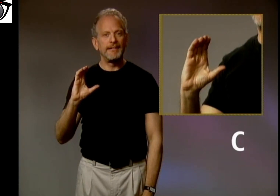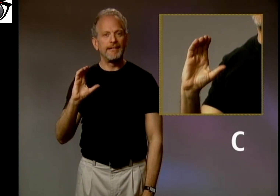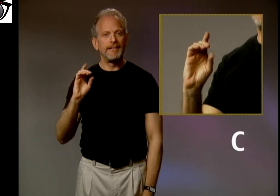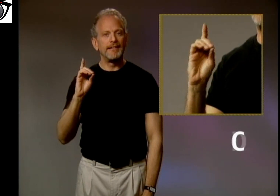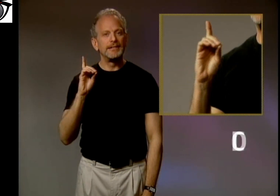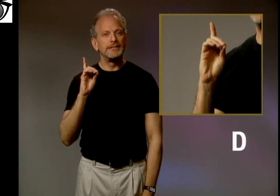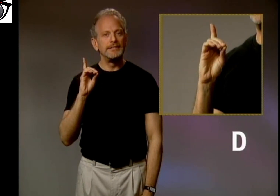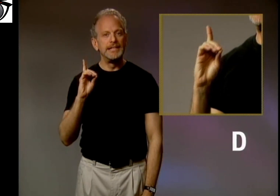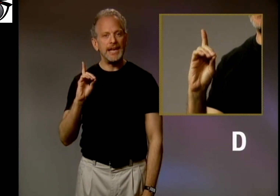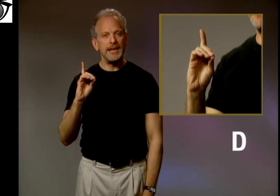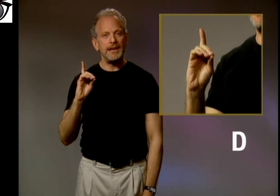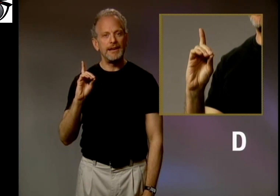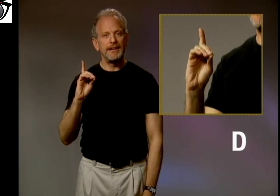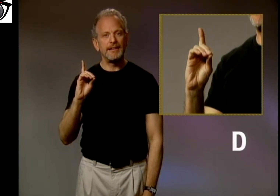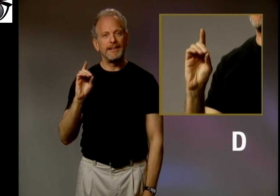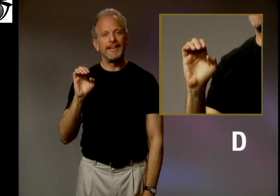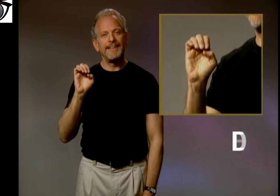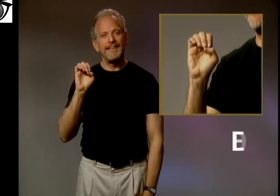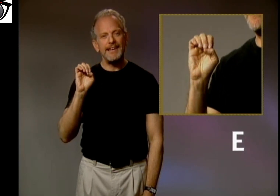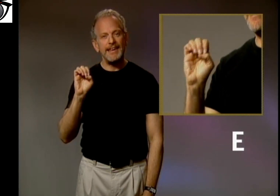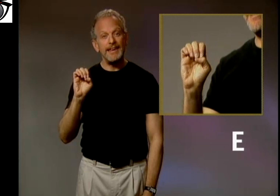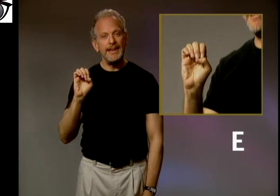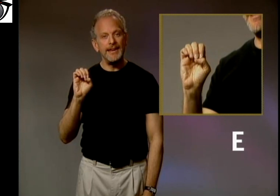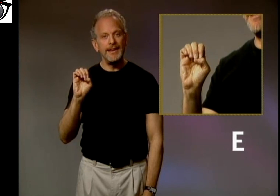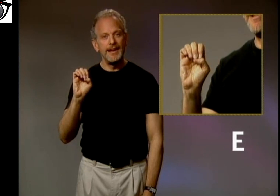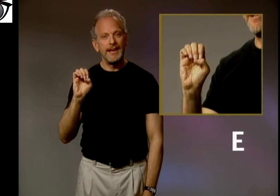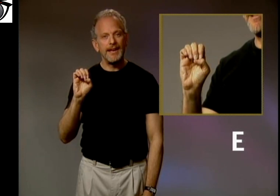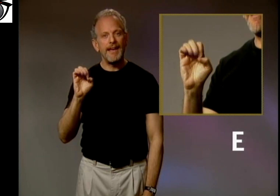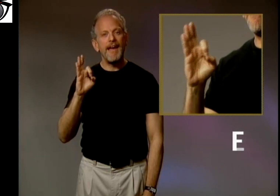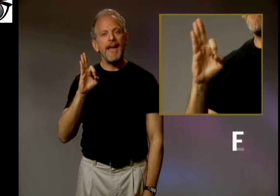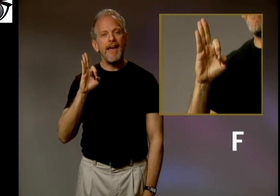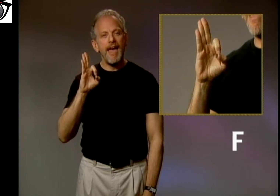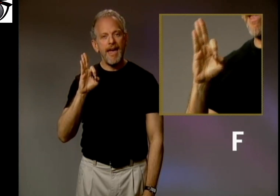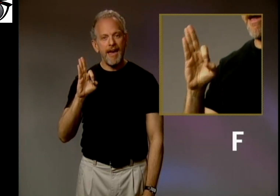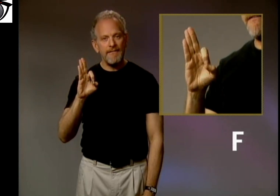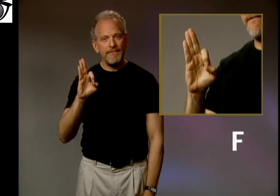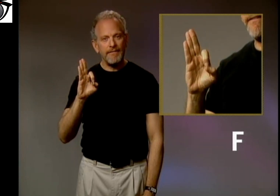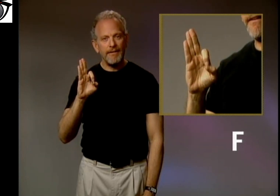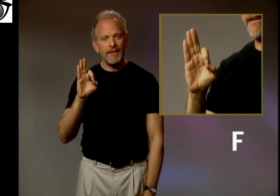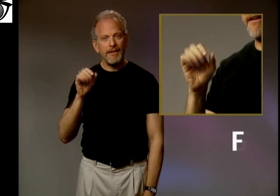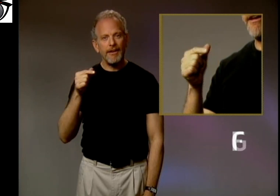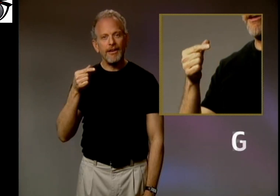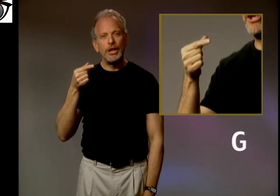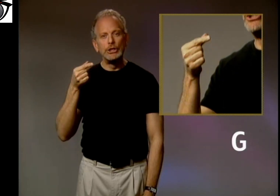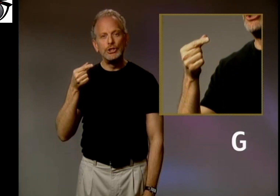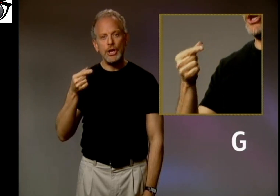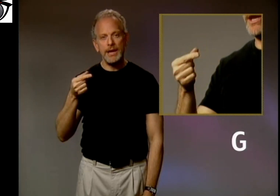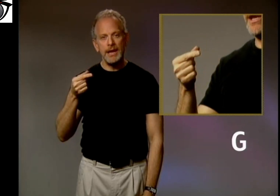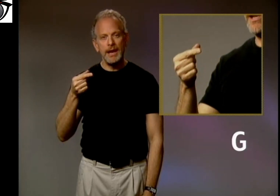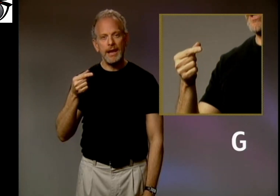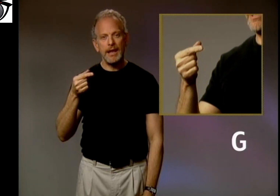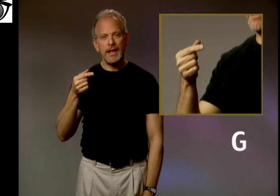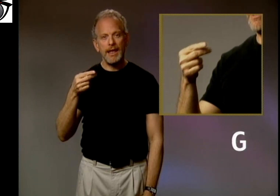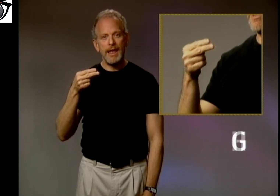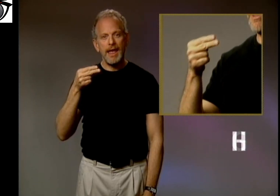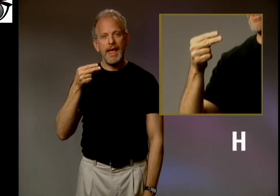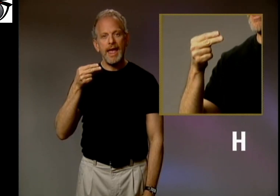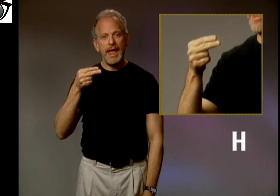C, D, E, F,